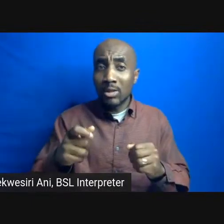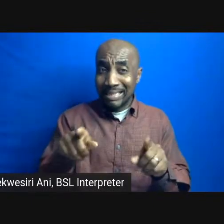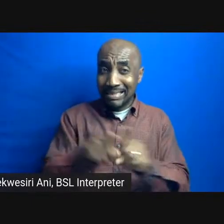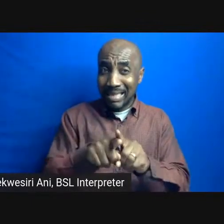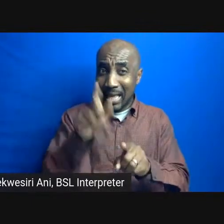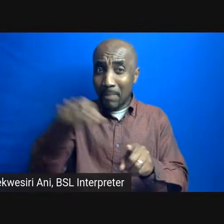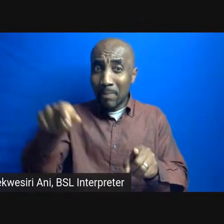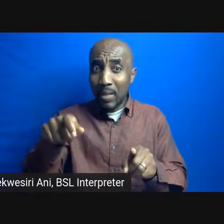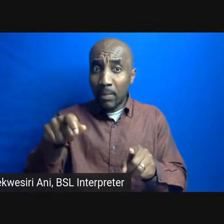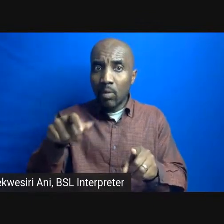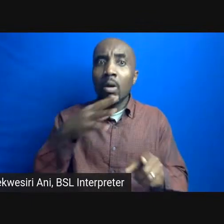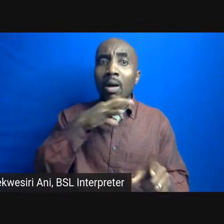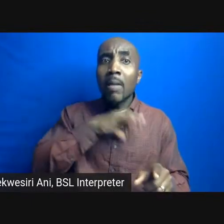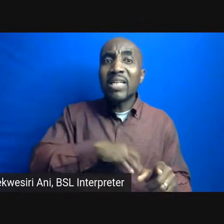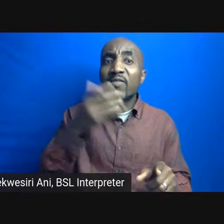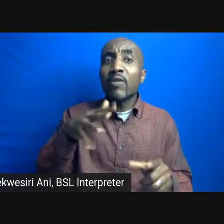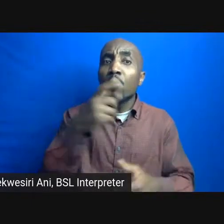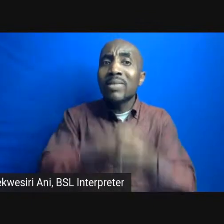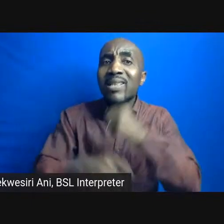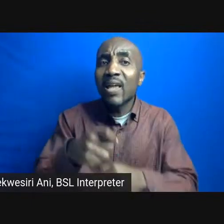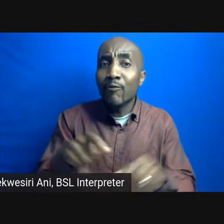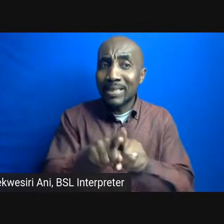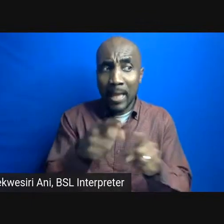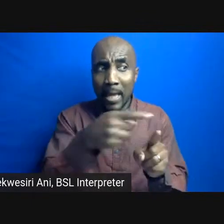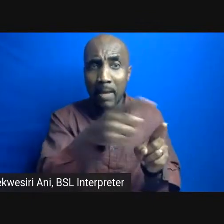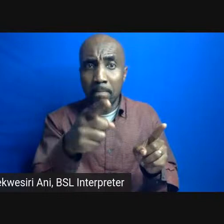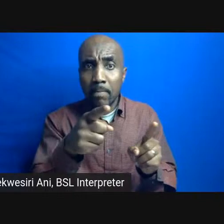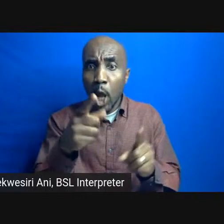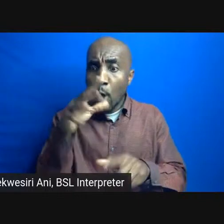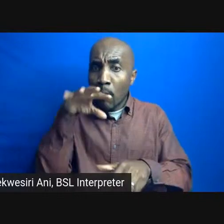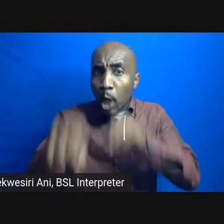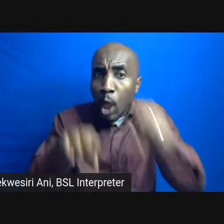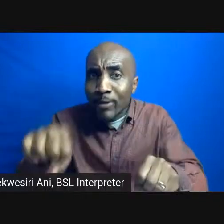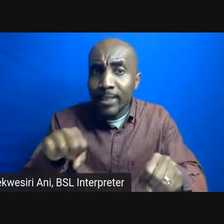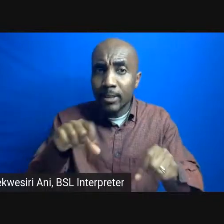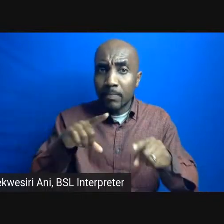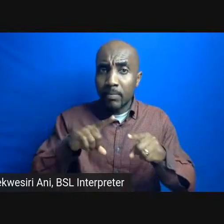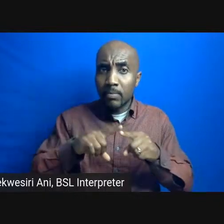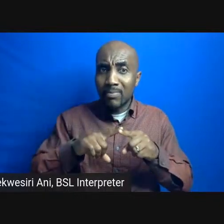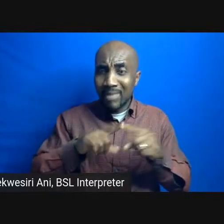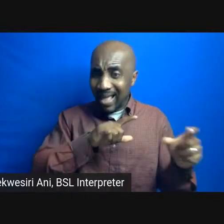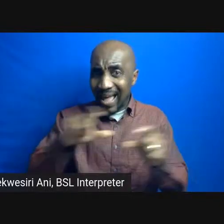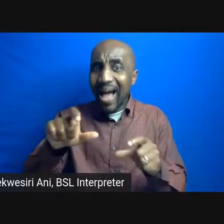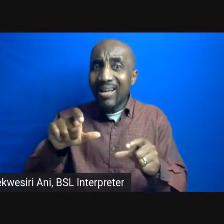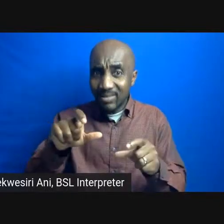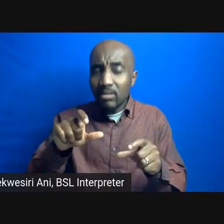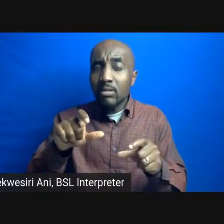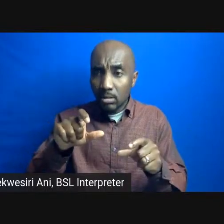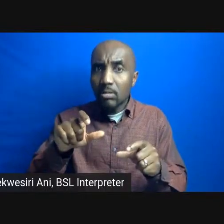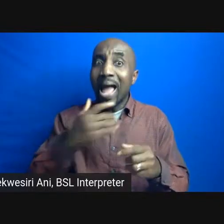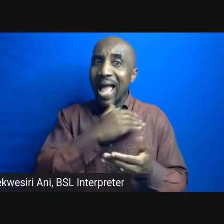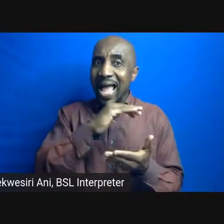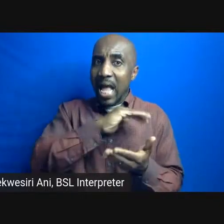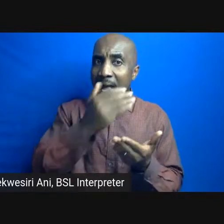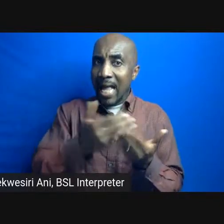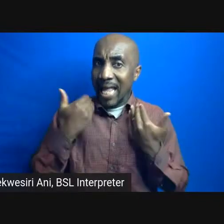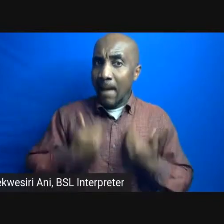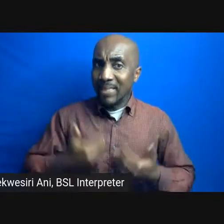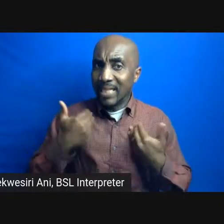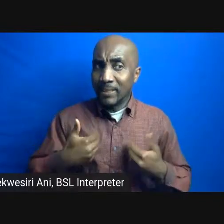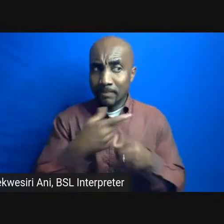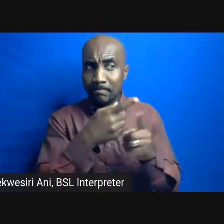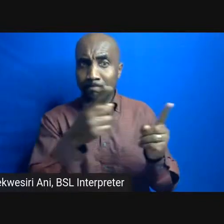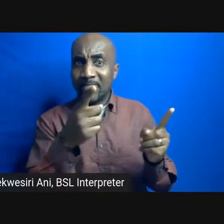who benefited the most from slavery, from colonialism, and ongoing capitalism, are